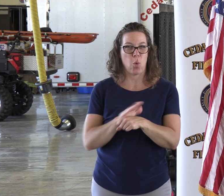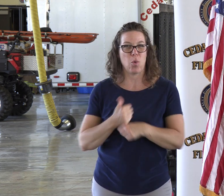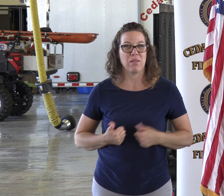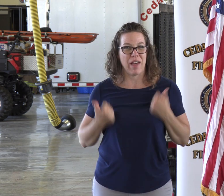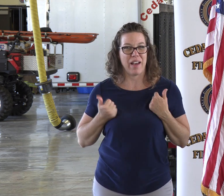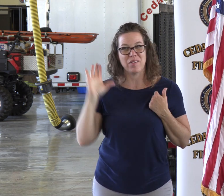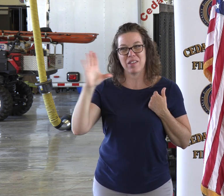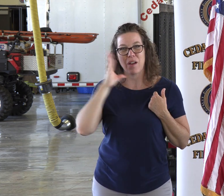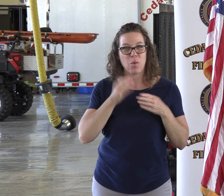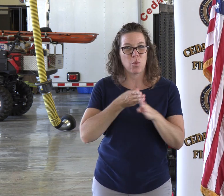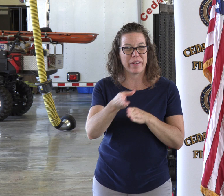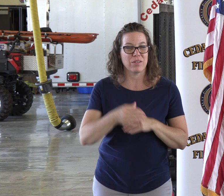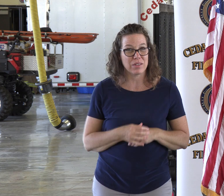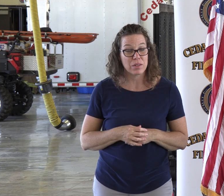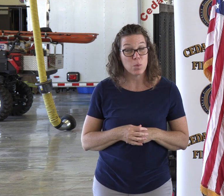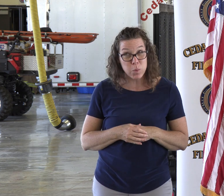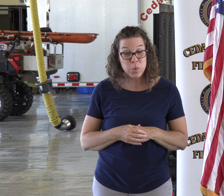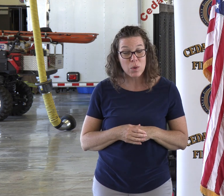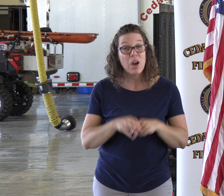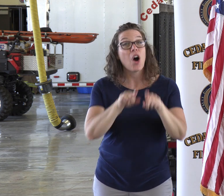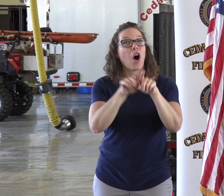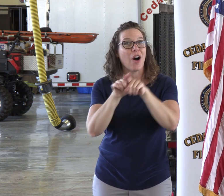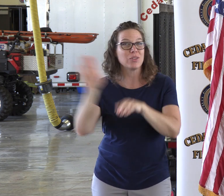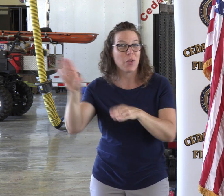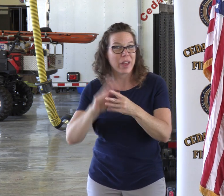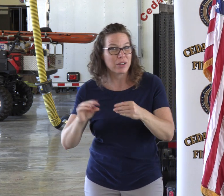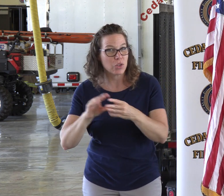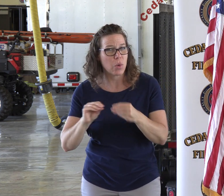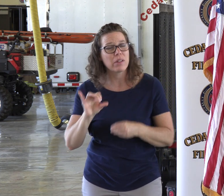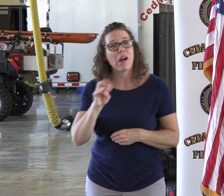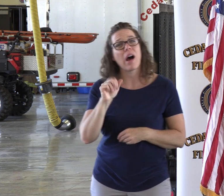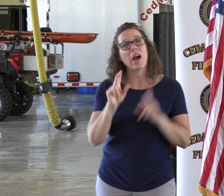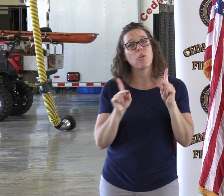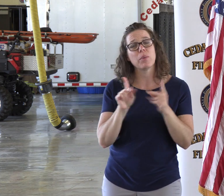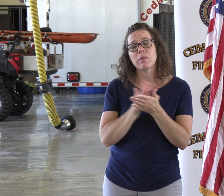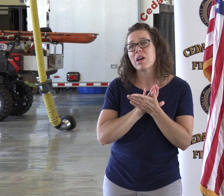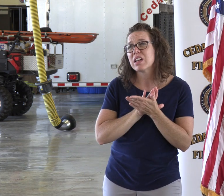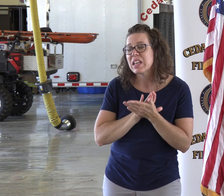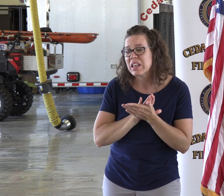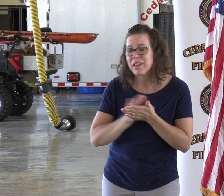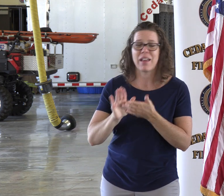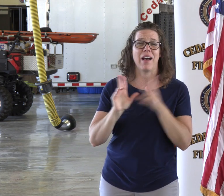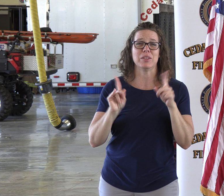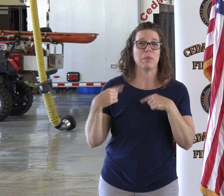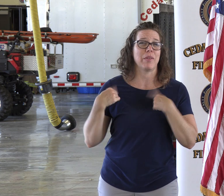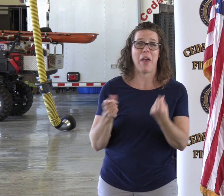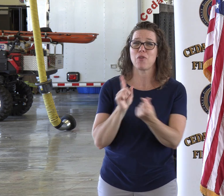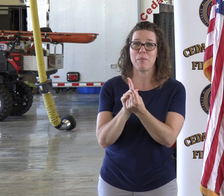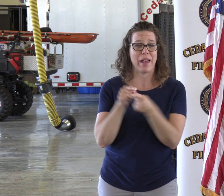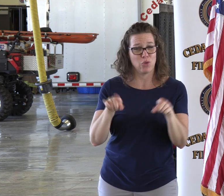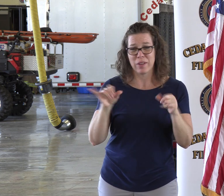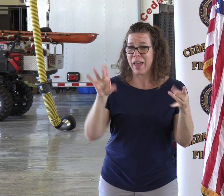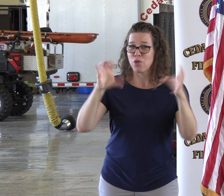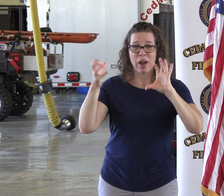careers. And they have also shared that Iowans are the nicest people they have ever met in a time of crisis.